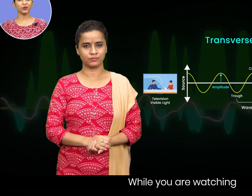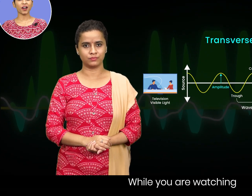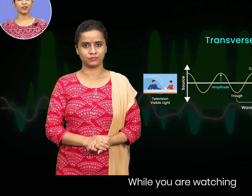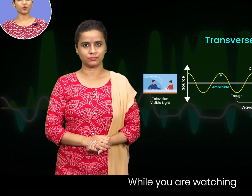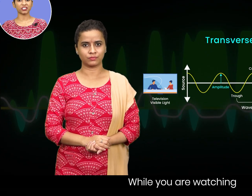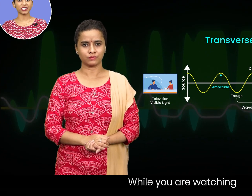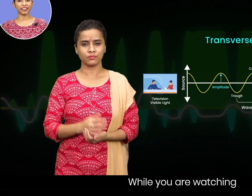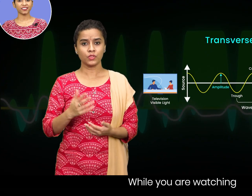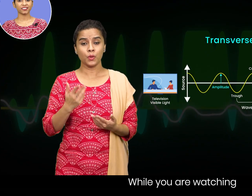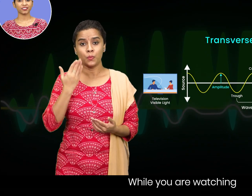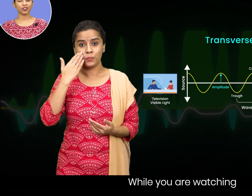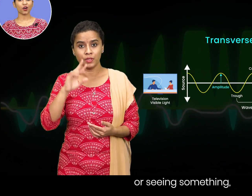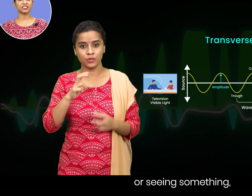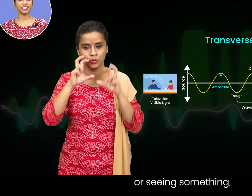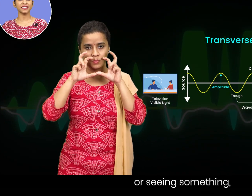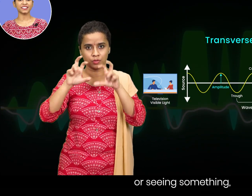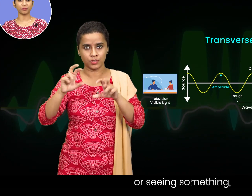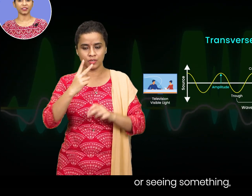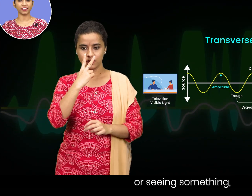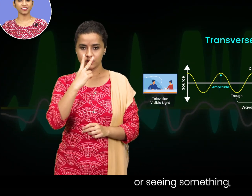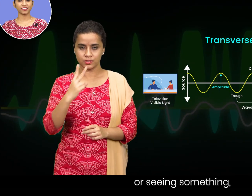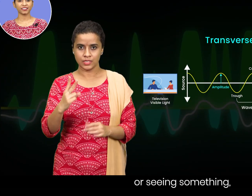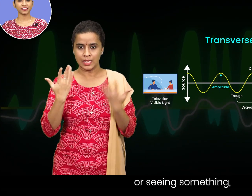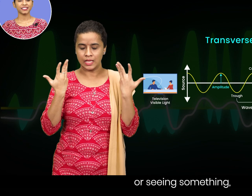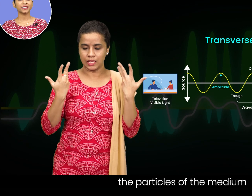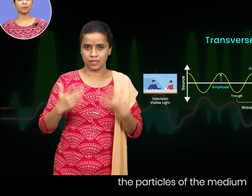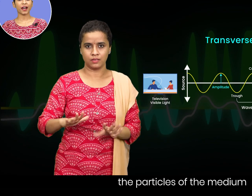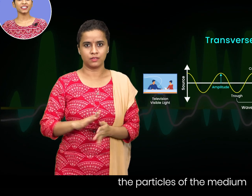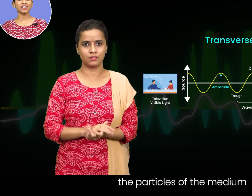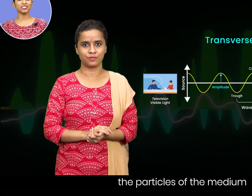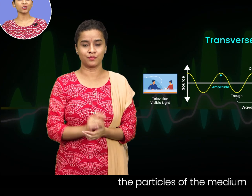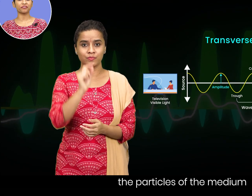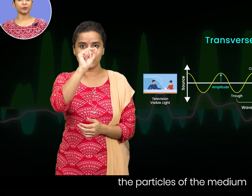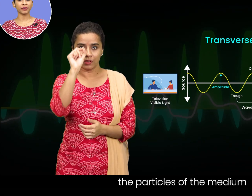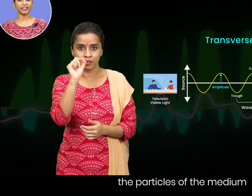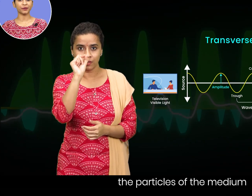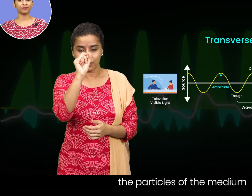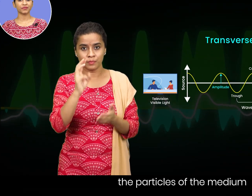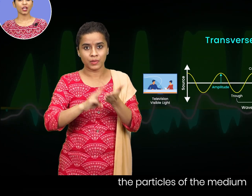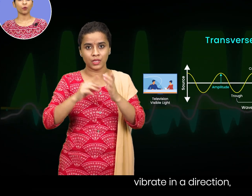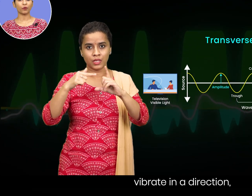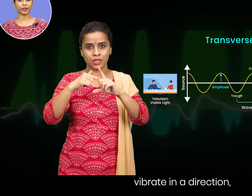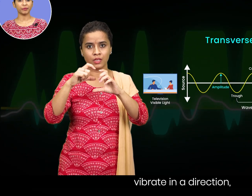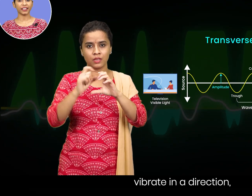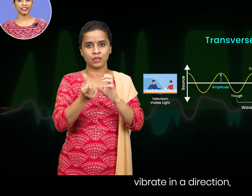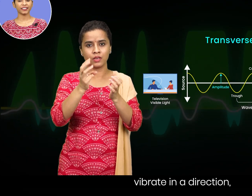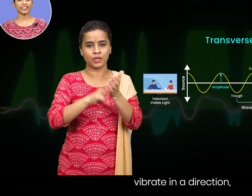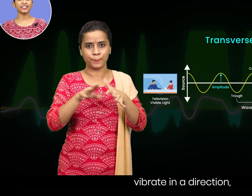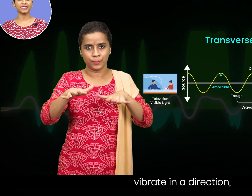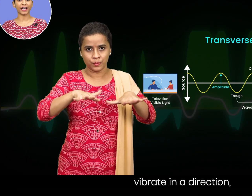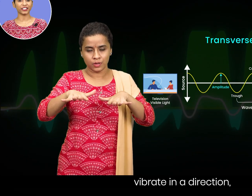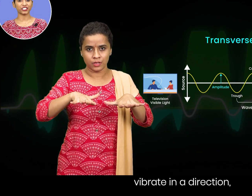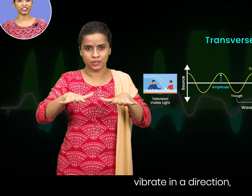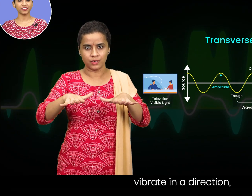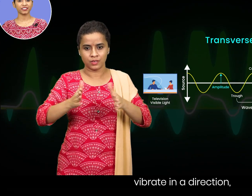While you are watching or seeing something, the particles of the medium vibrate in